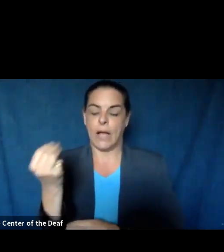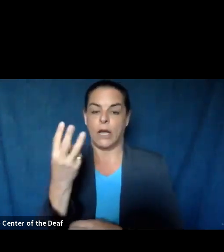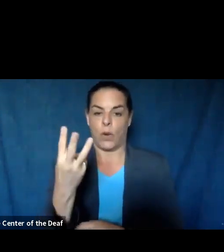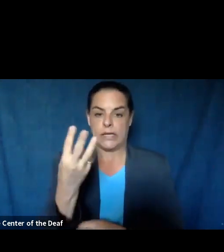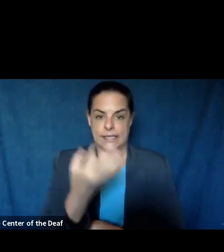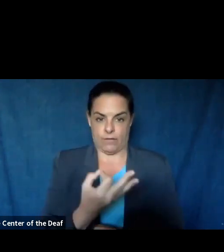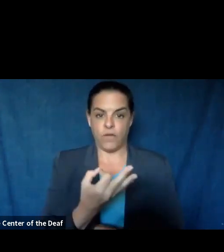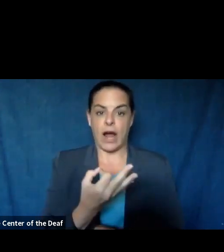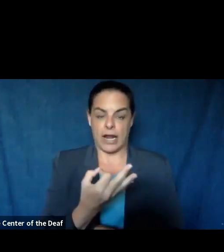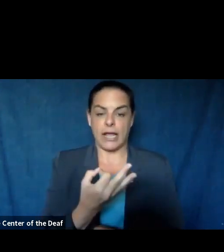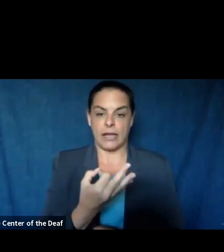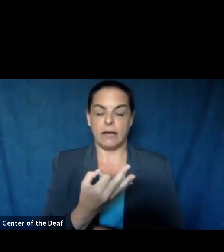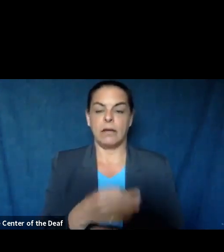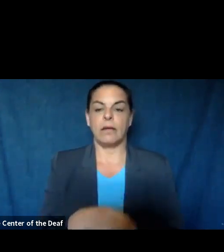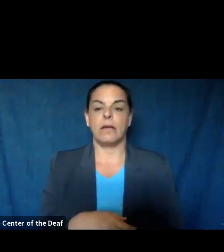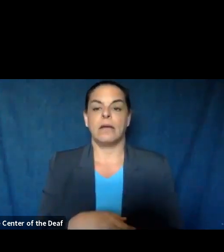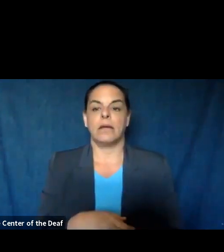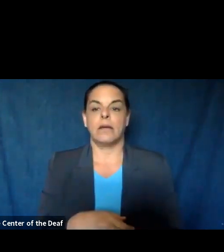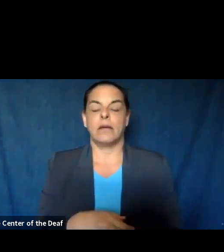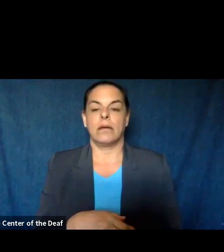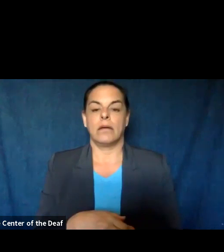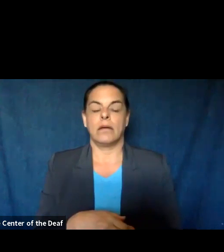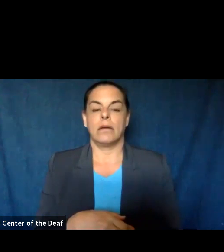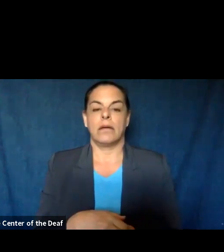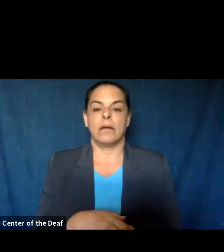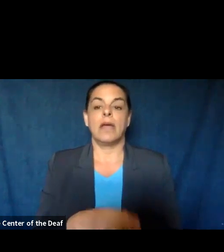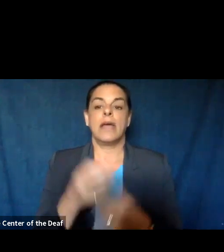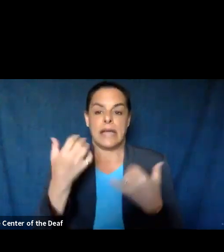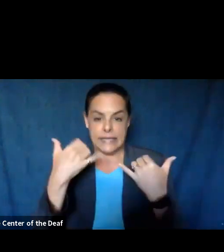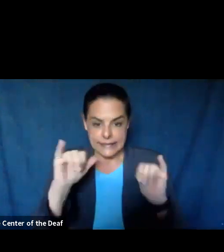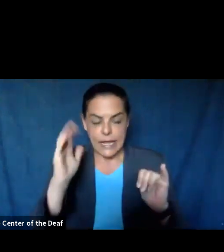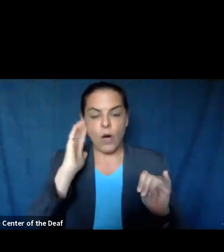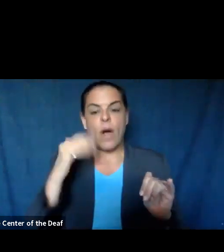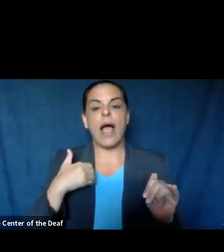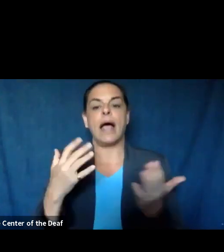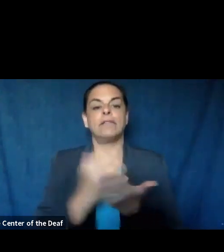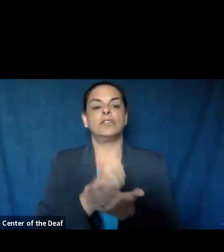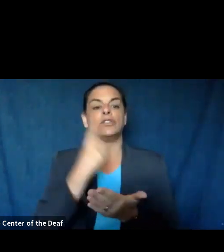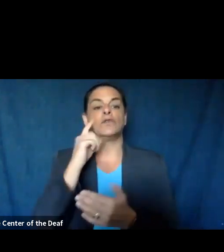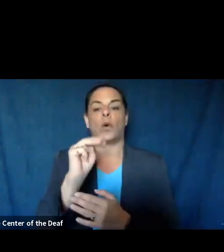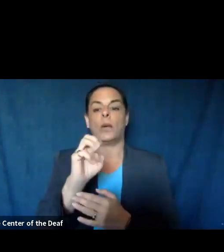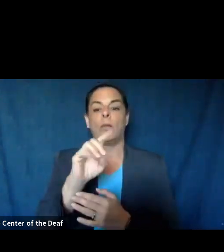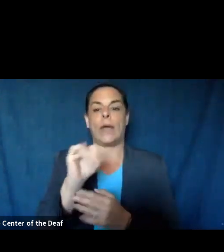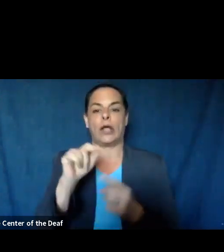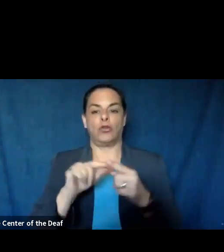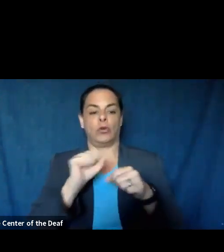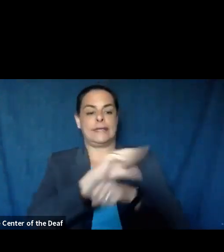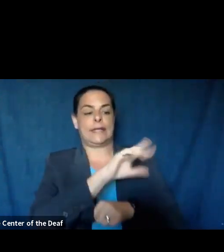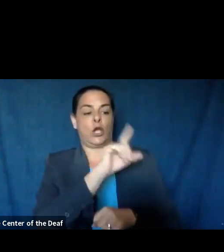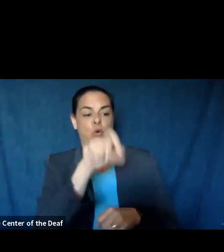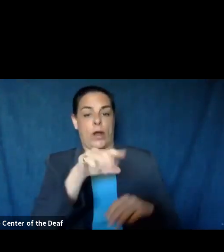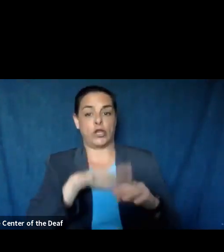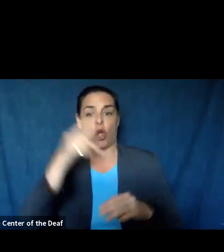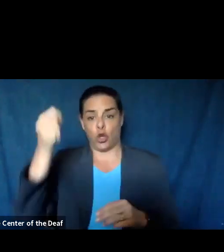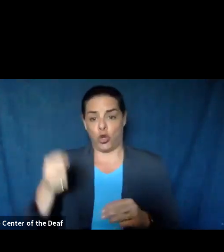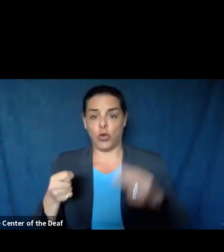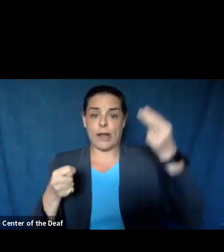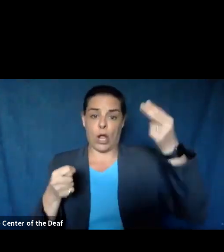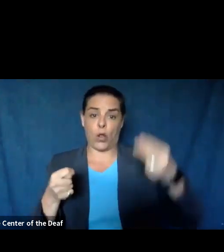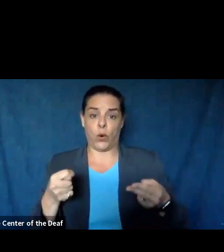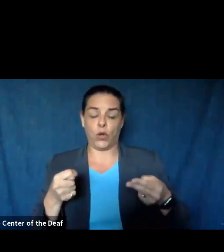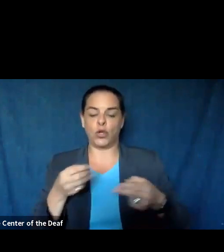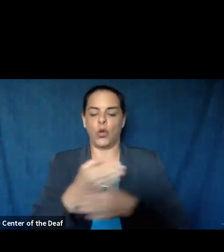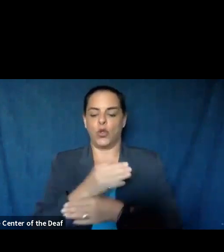Monday, Wednesday, and Friday. There will still be an opportunity for media members to submit their questions on Tuesdays and Thursdays through our